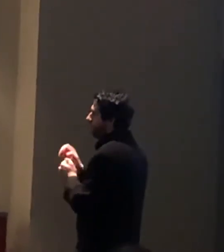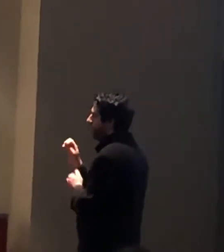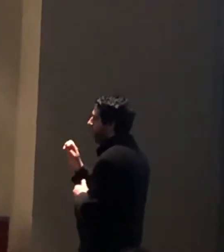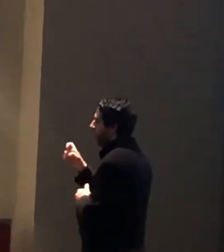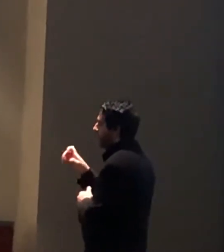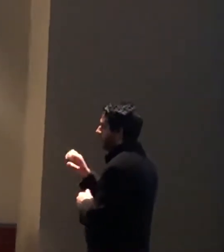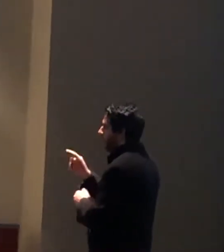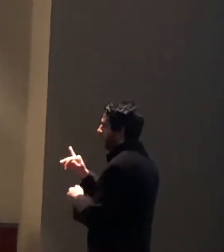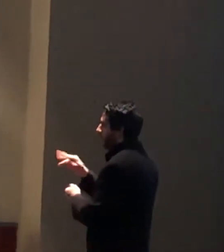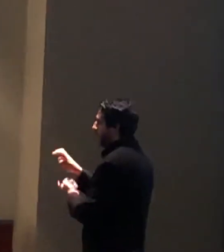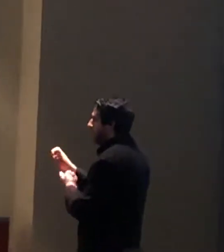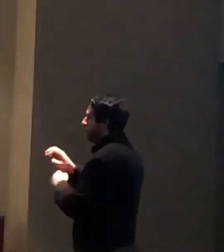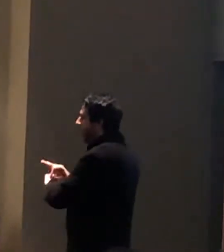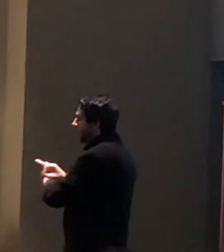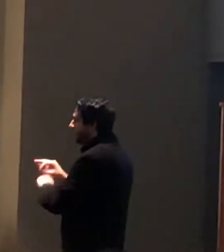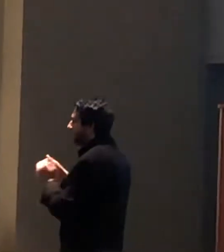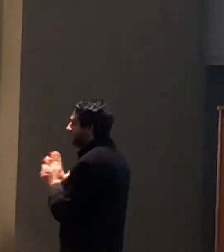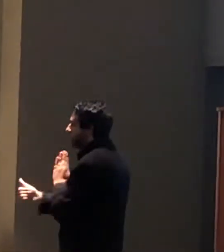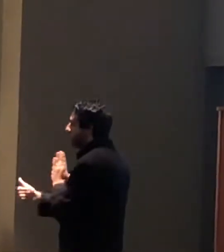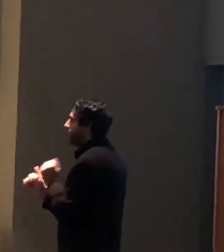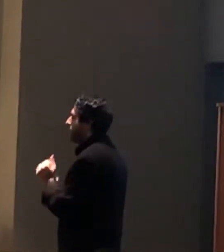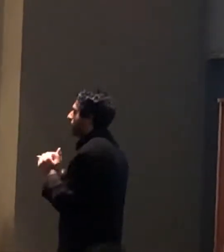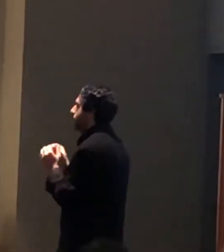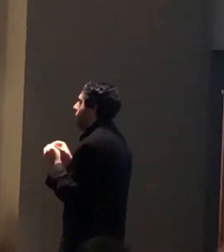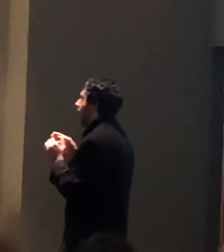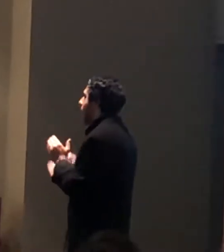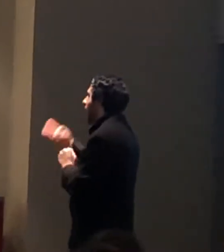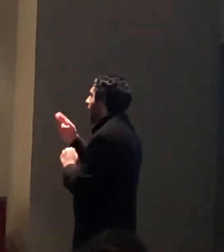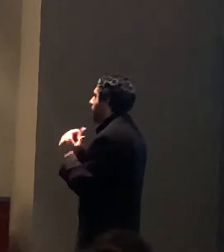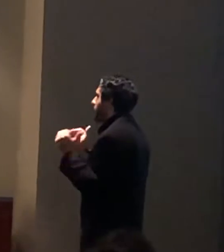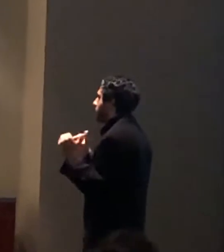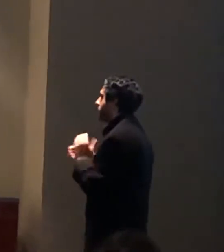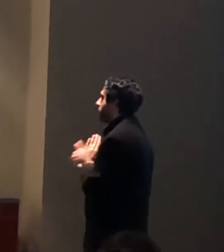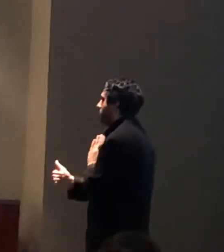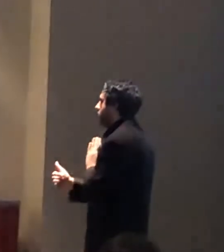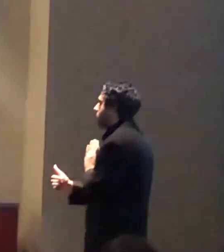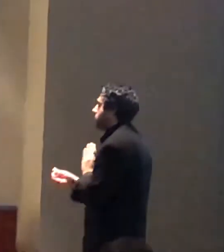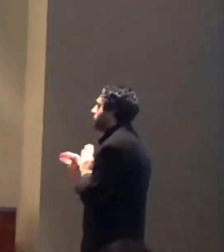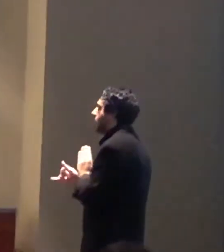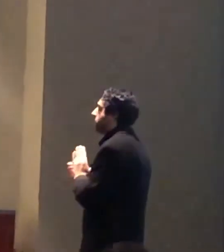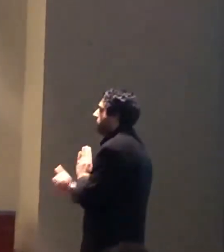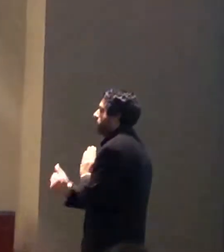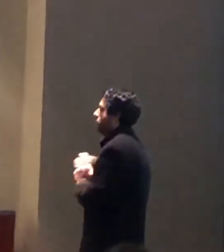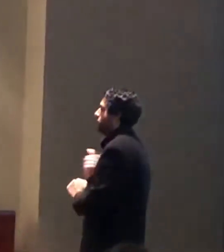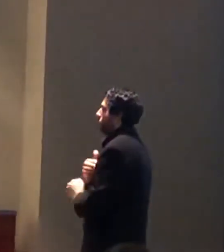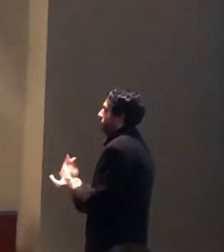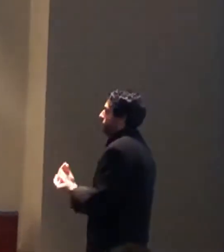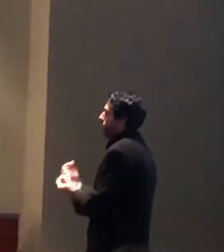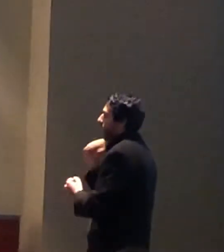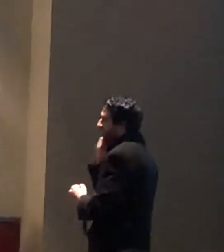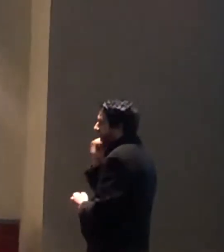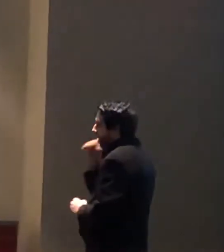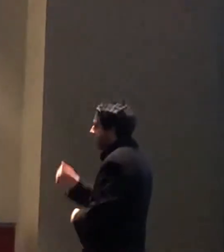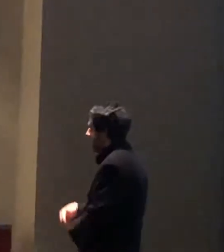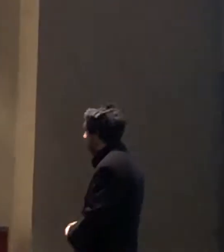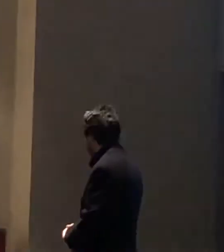executive functioning skills, right? That's a higher level skill, and it's a skill that we do every day.